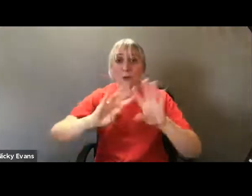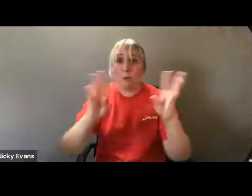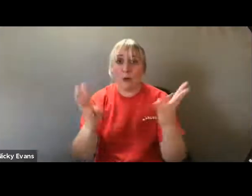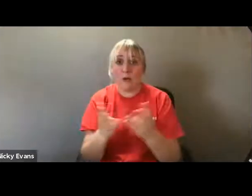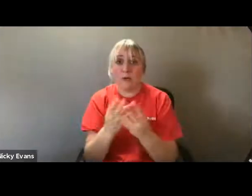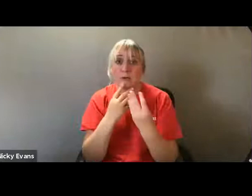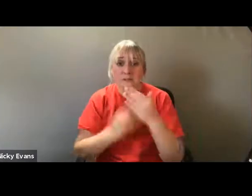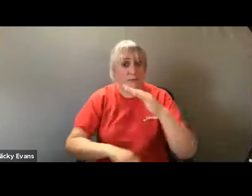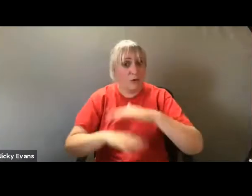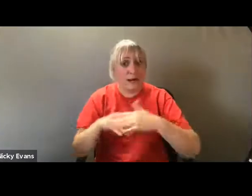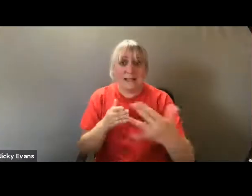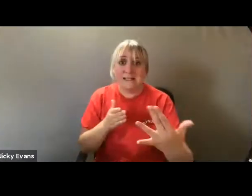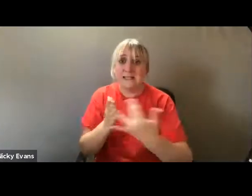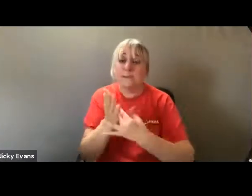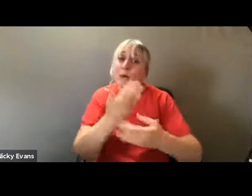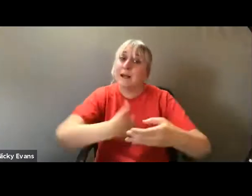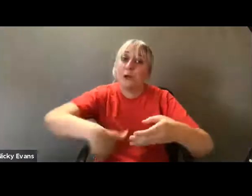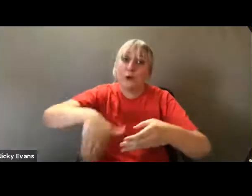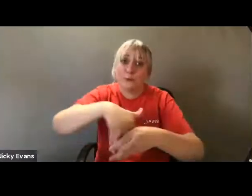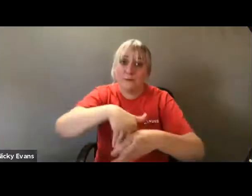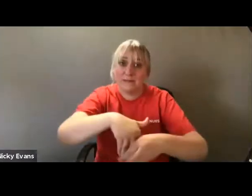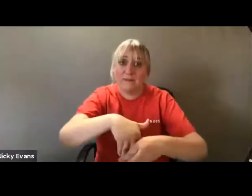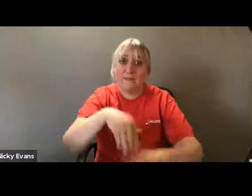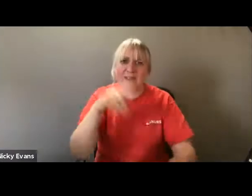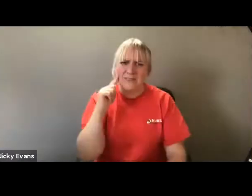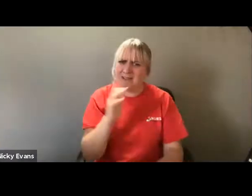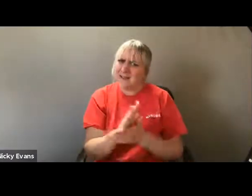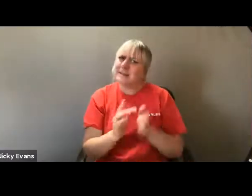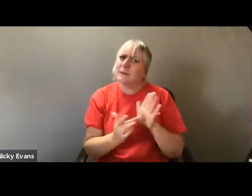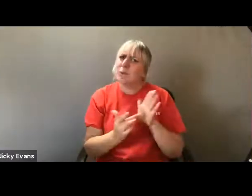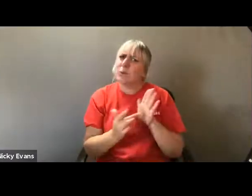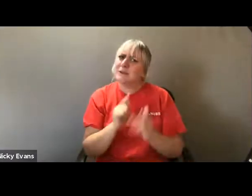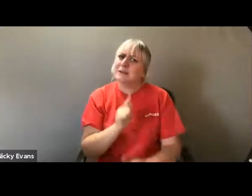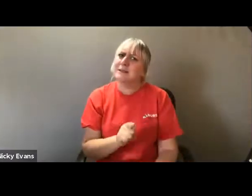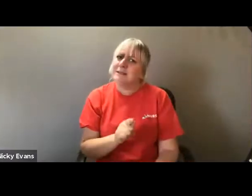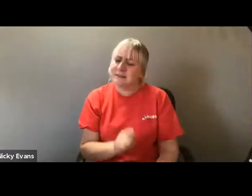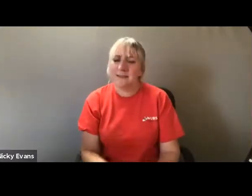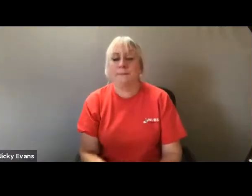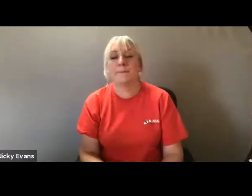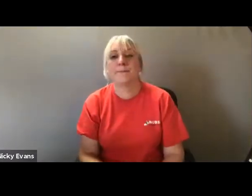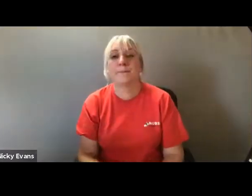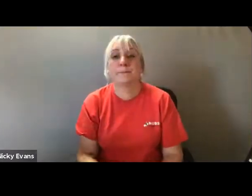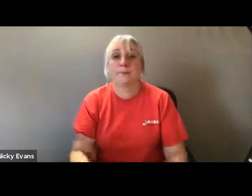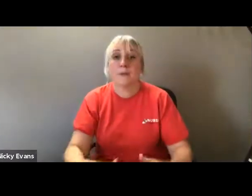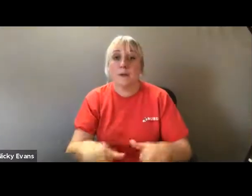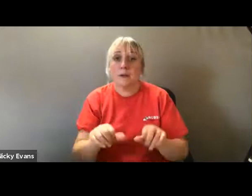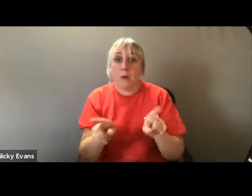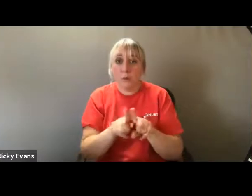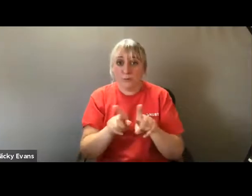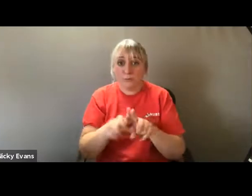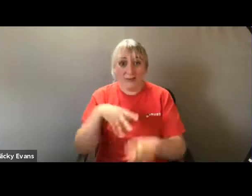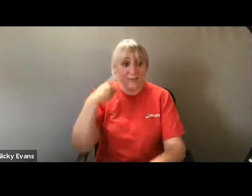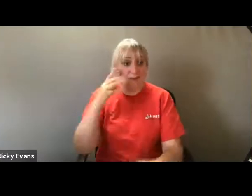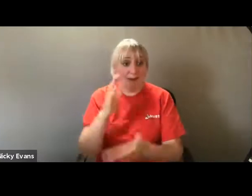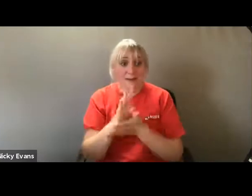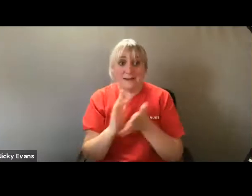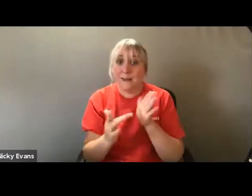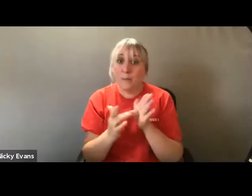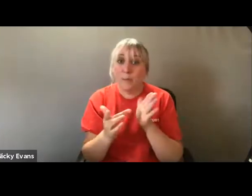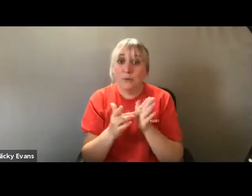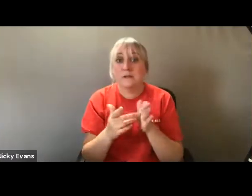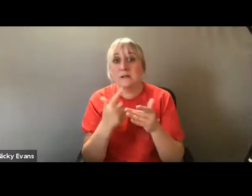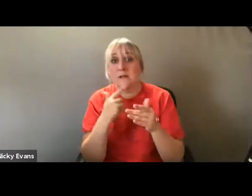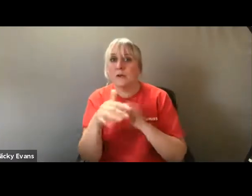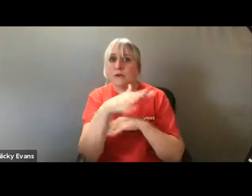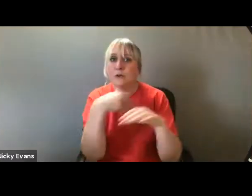all of us. And I think that's a really important part of the social model. Similarly to that, I think it's really important that the